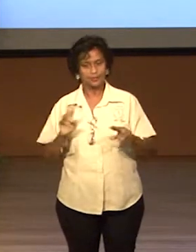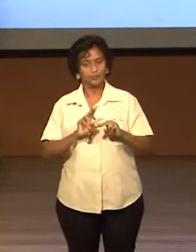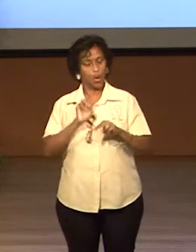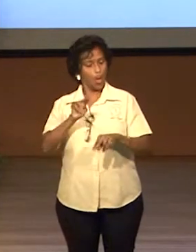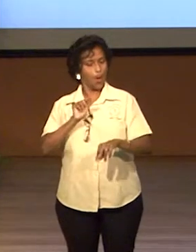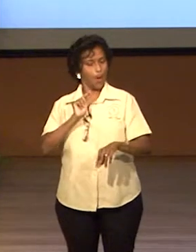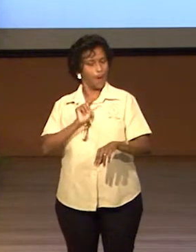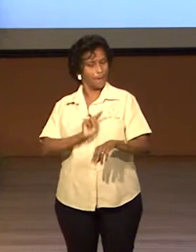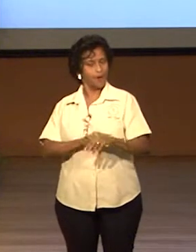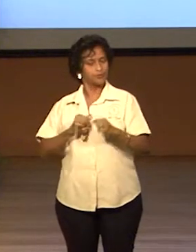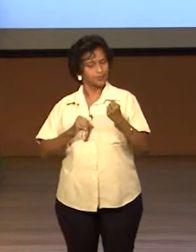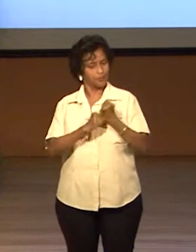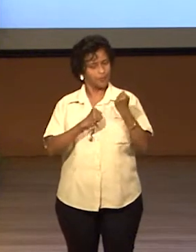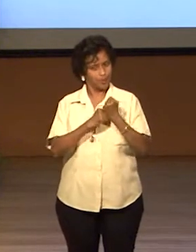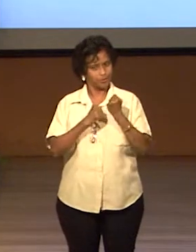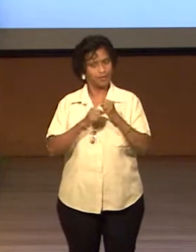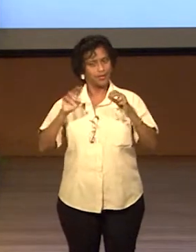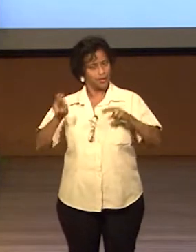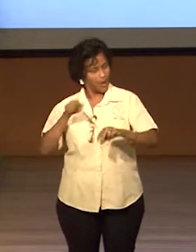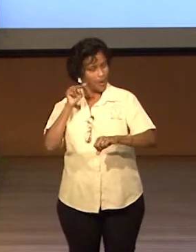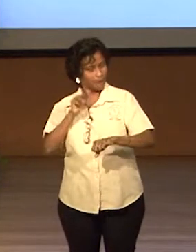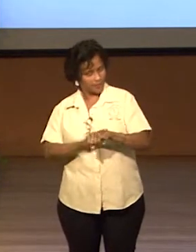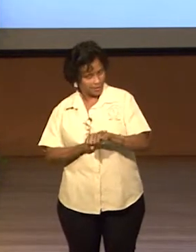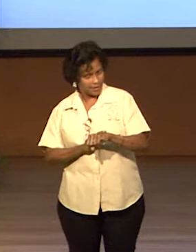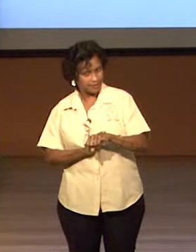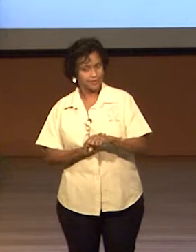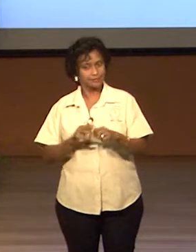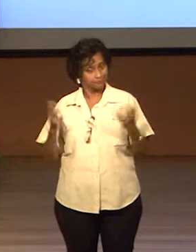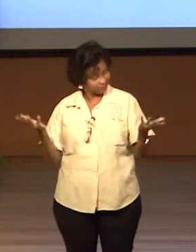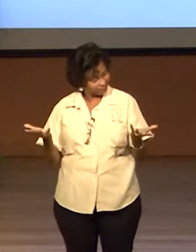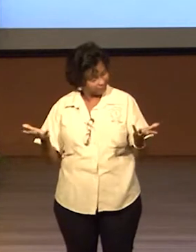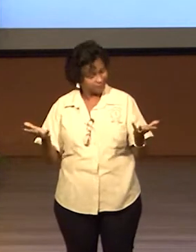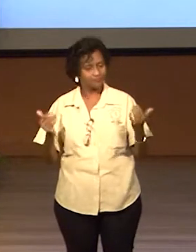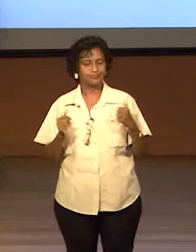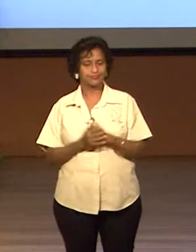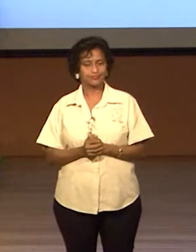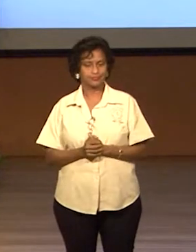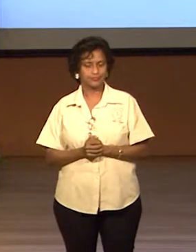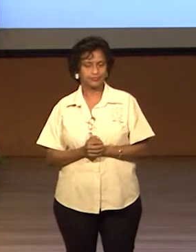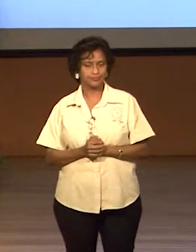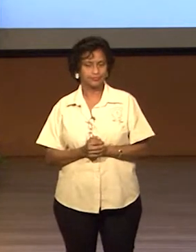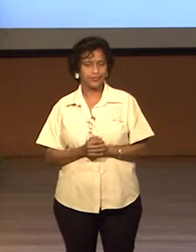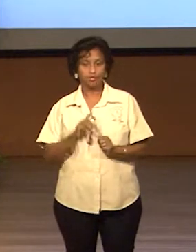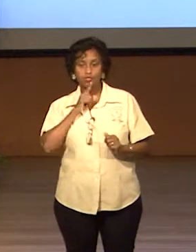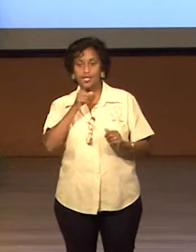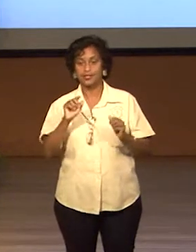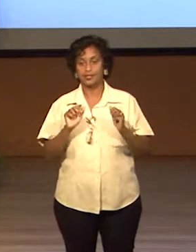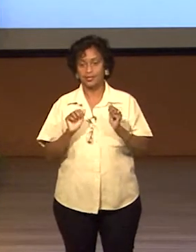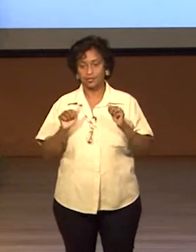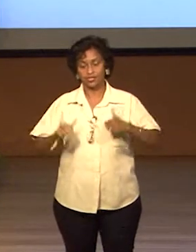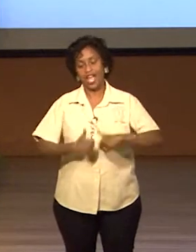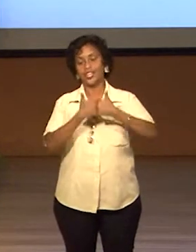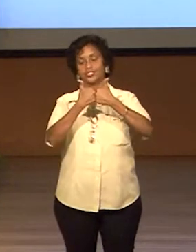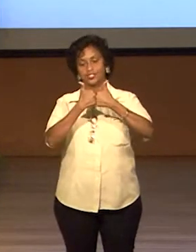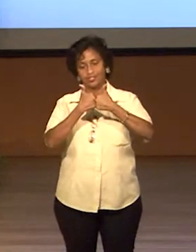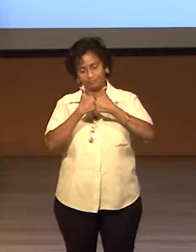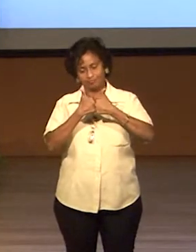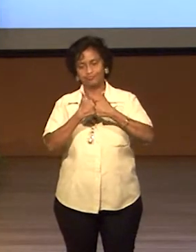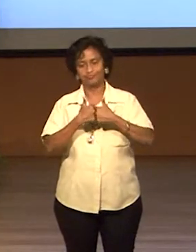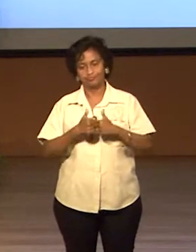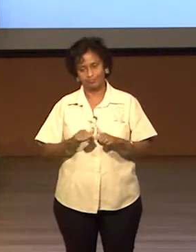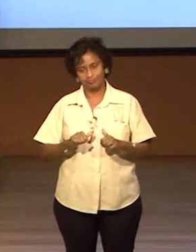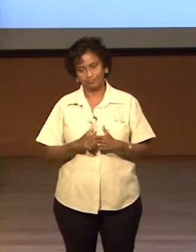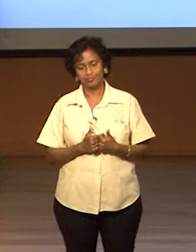slippery and well, Freud called it a fictitious idea, but it's something that we use conveniently and really